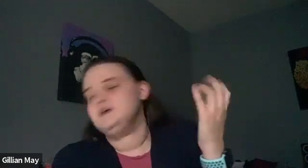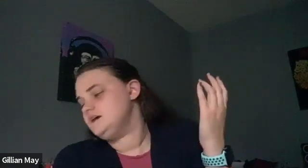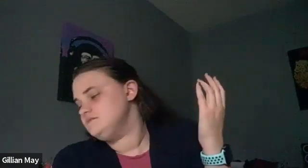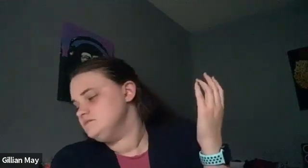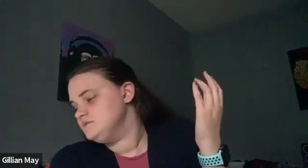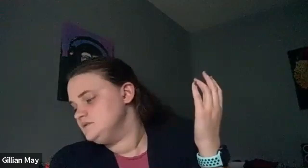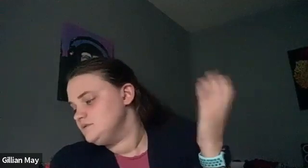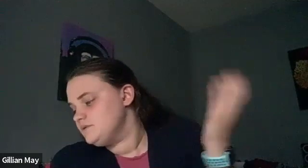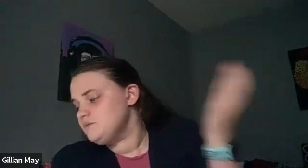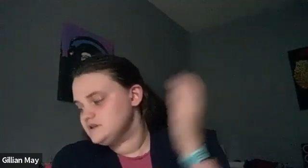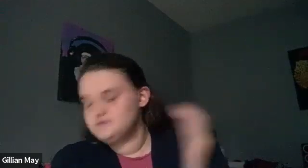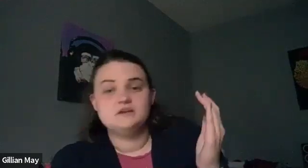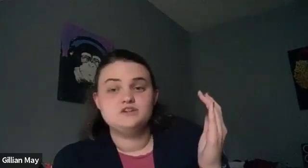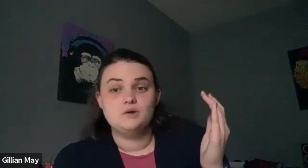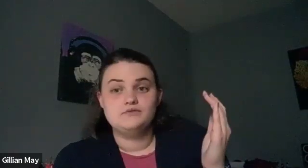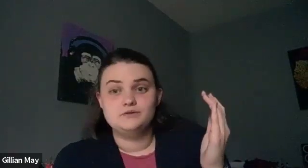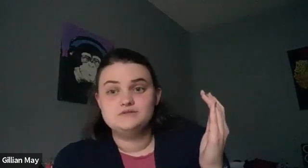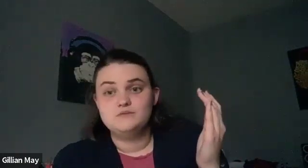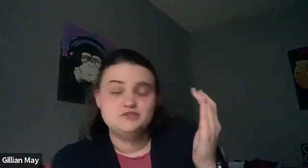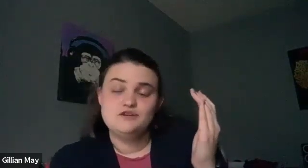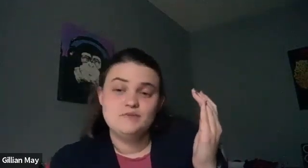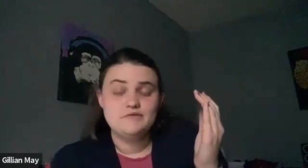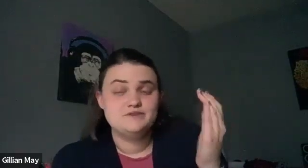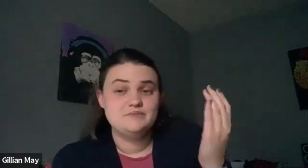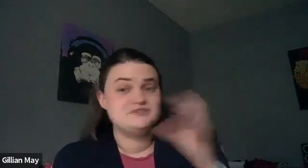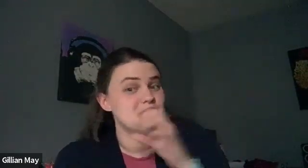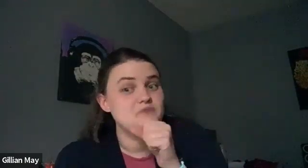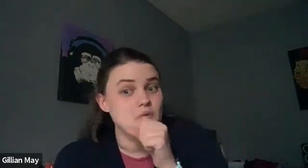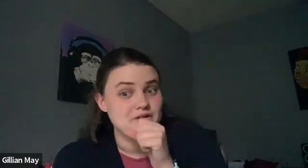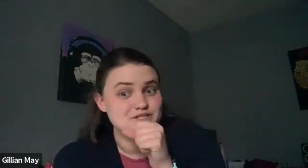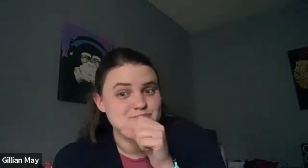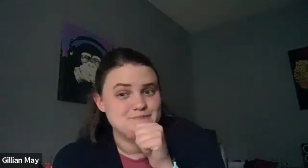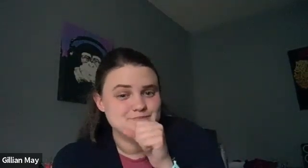then that works because we're about to go to our fruits. So we'll just go from our fruits from here. So we have orange.